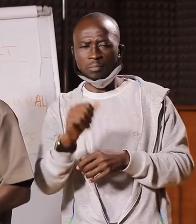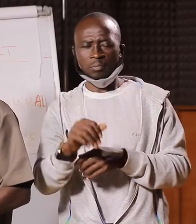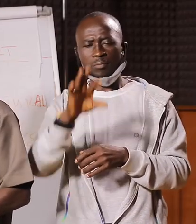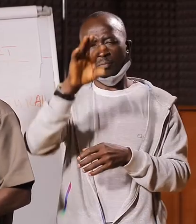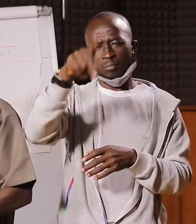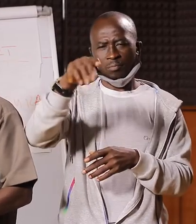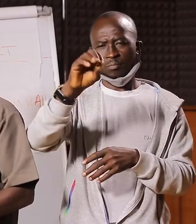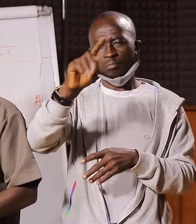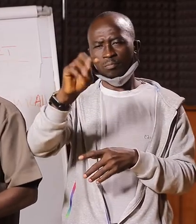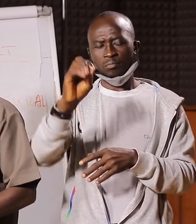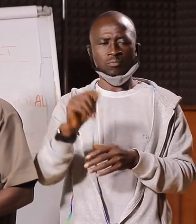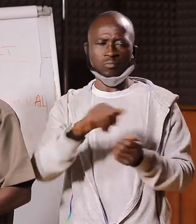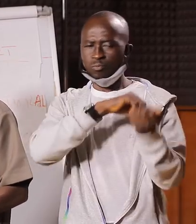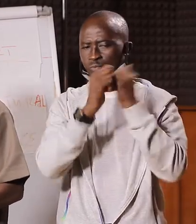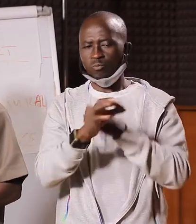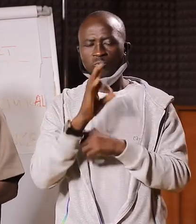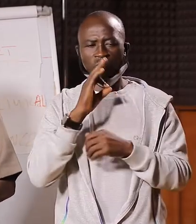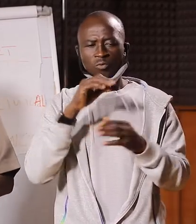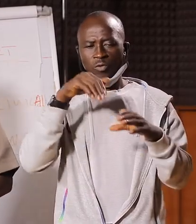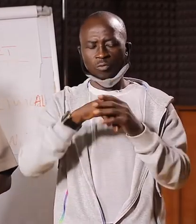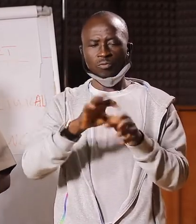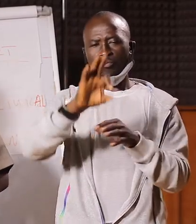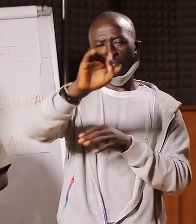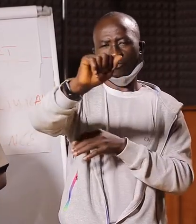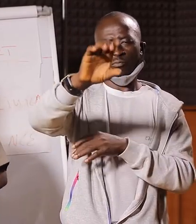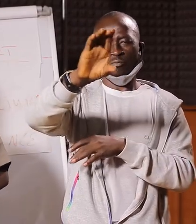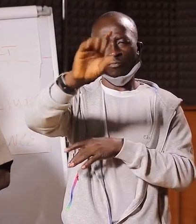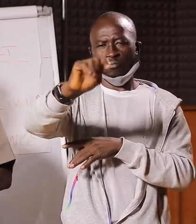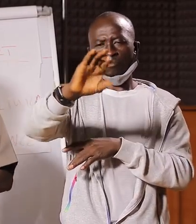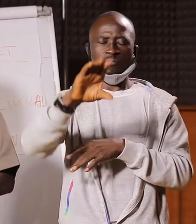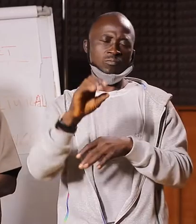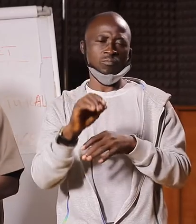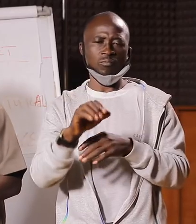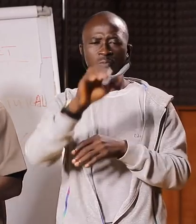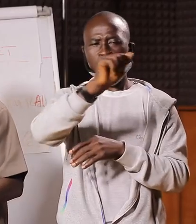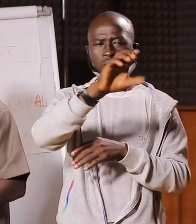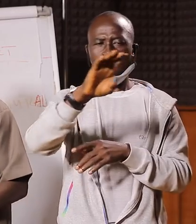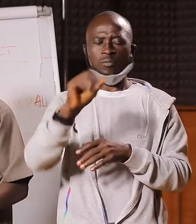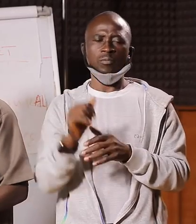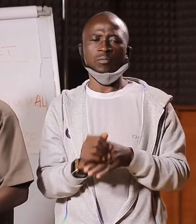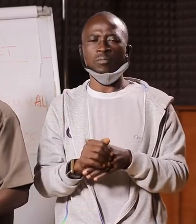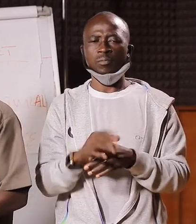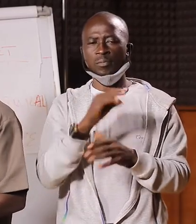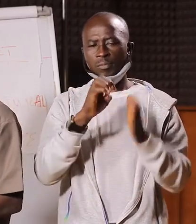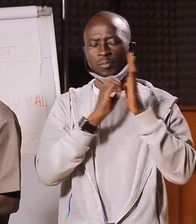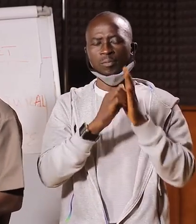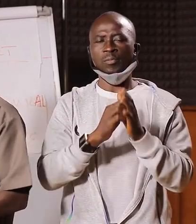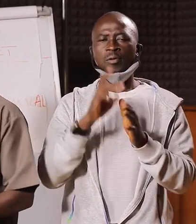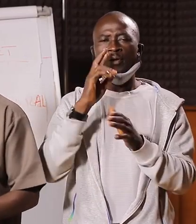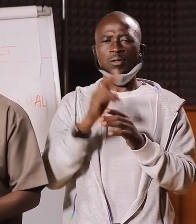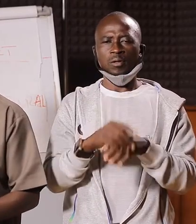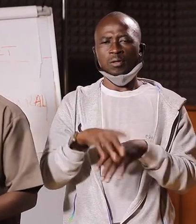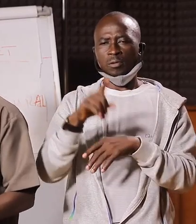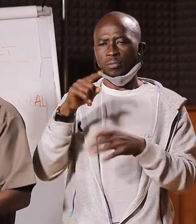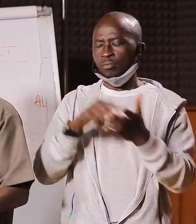feet into fatty acids. And these examples of fatty acids are